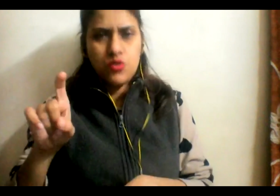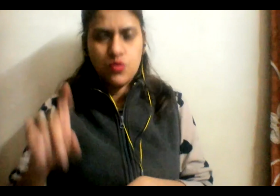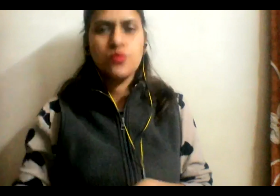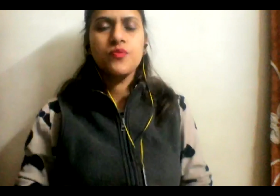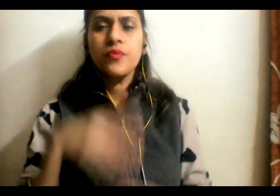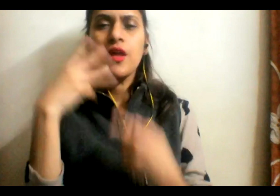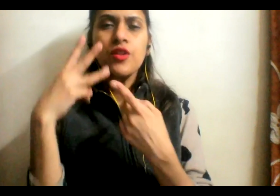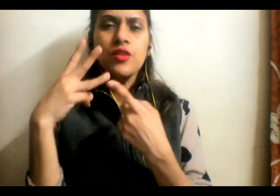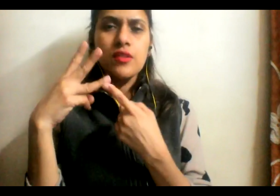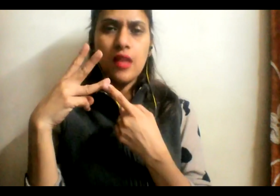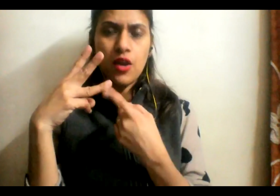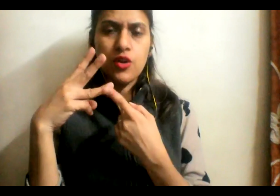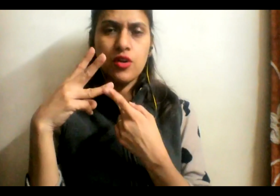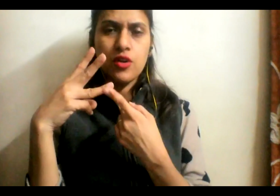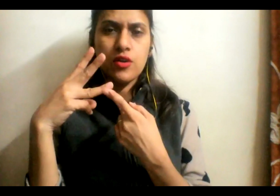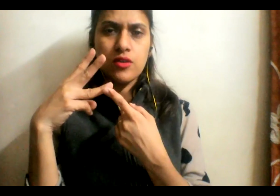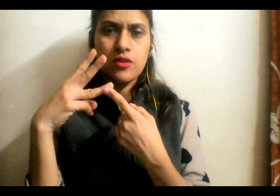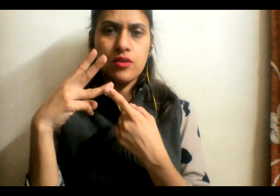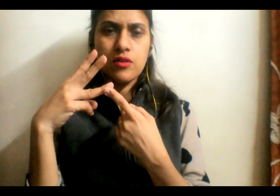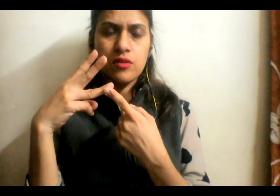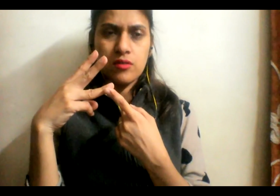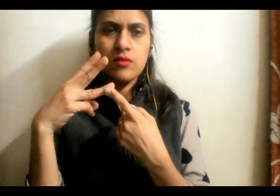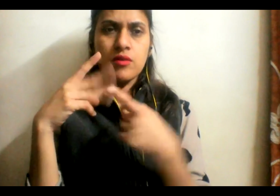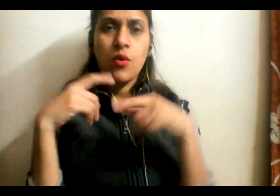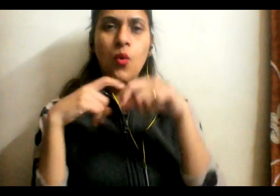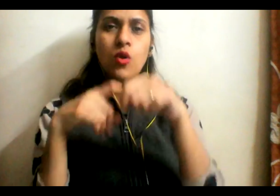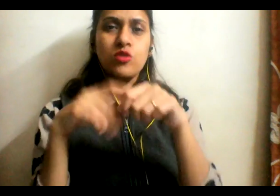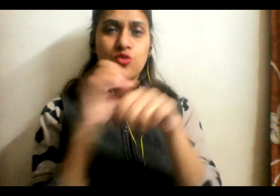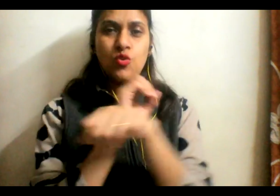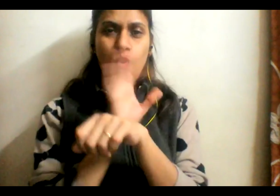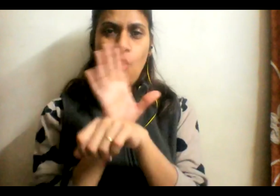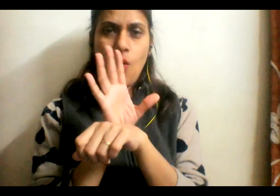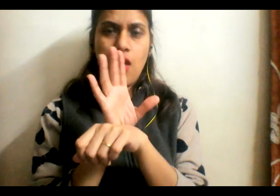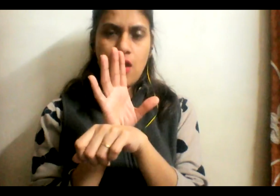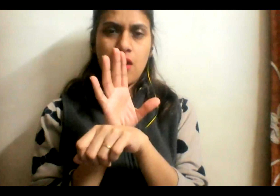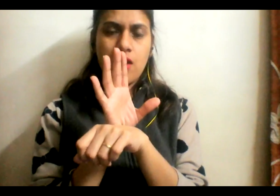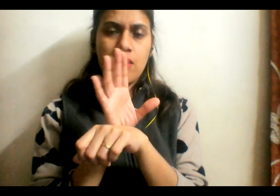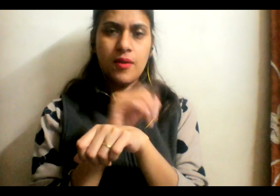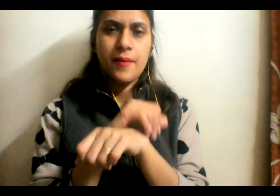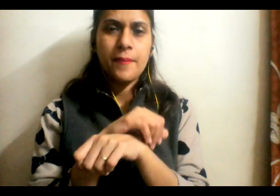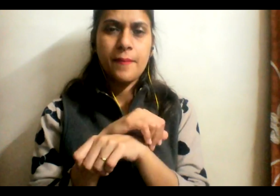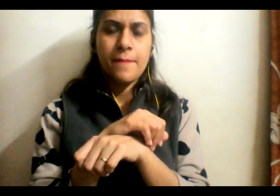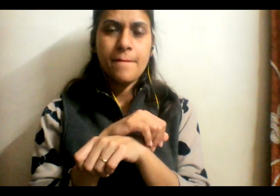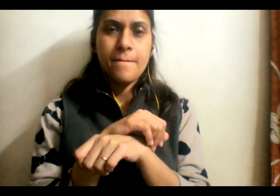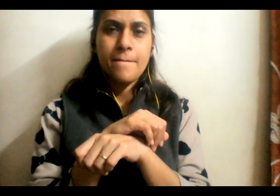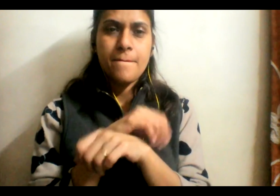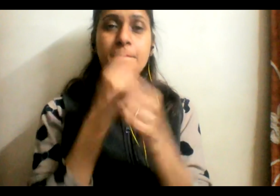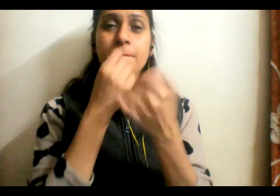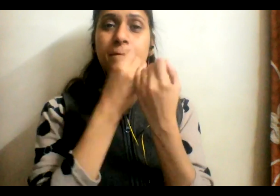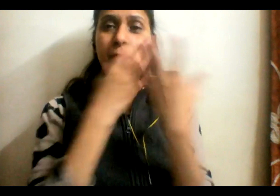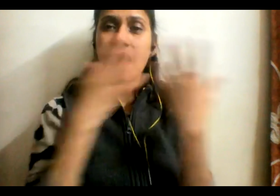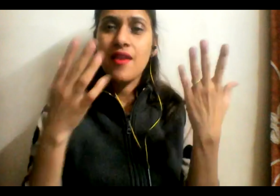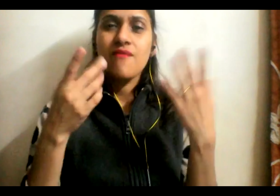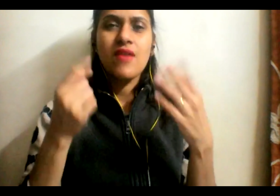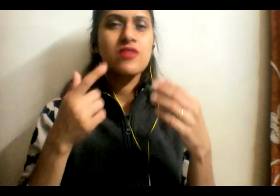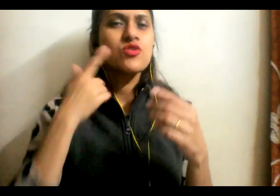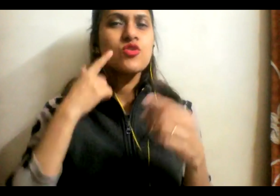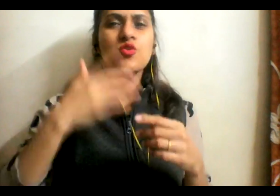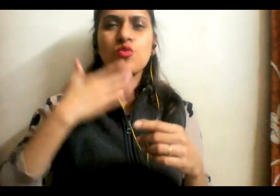third question for you is, sir, due to Corona, so many financial institutions have made